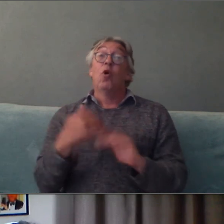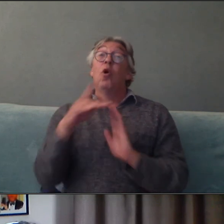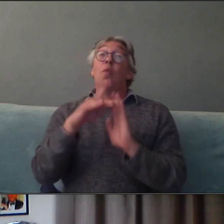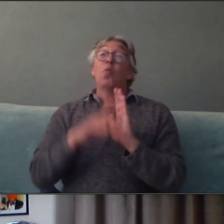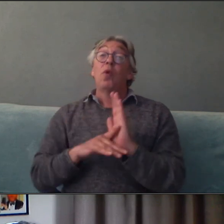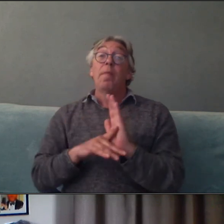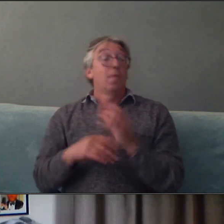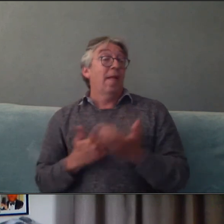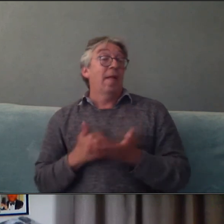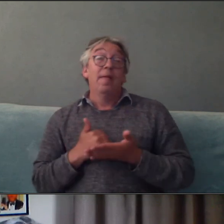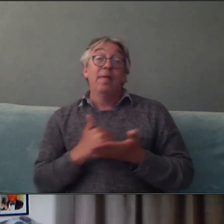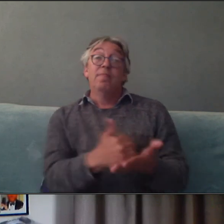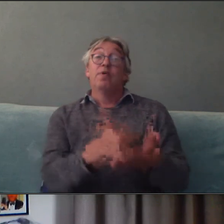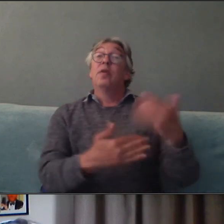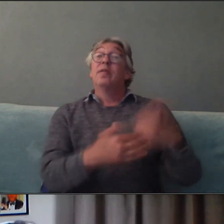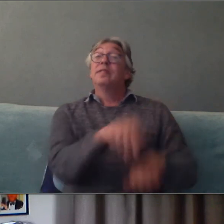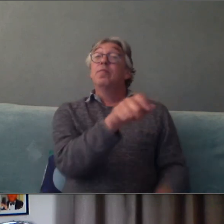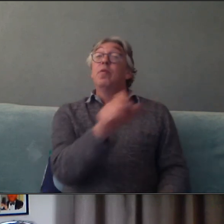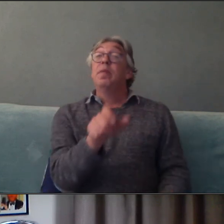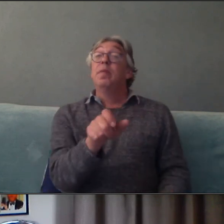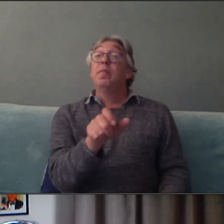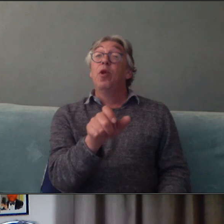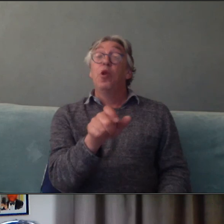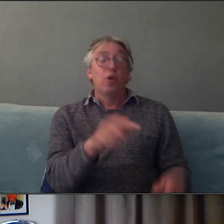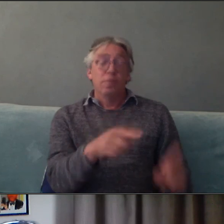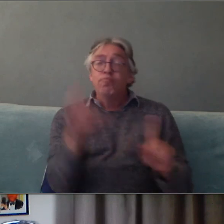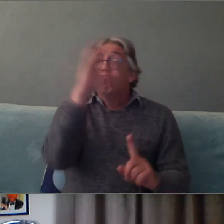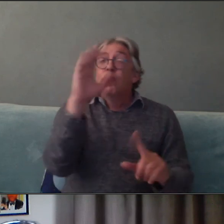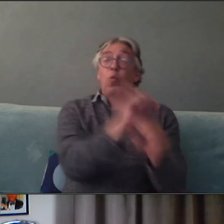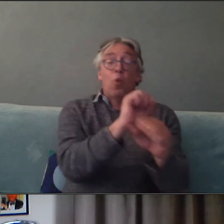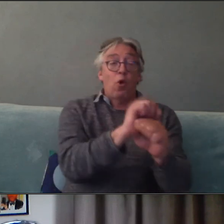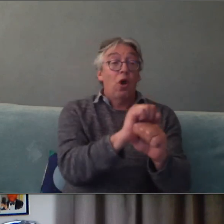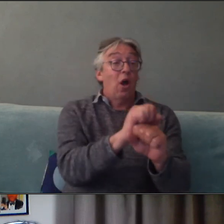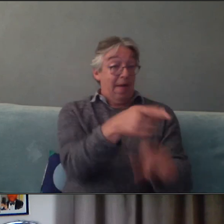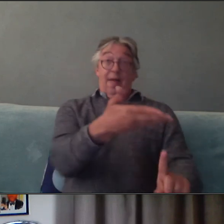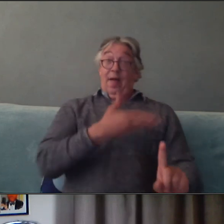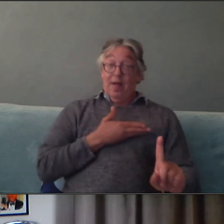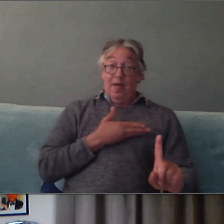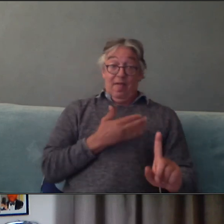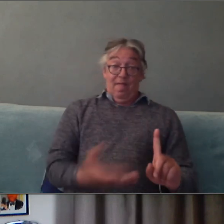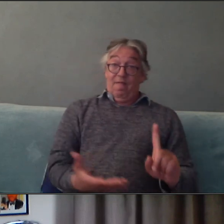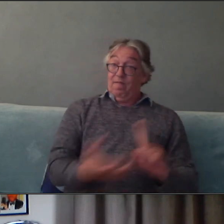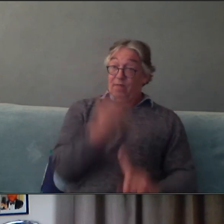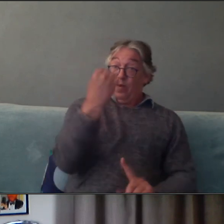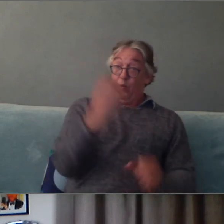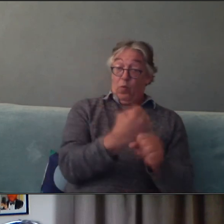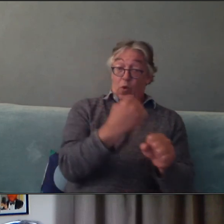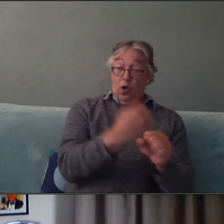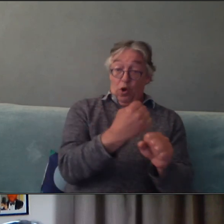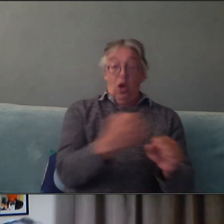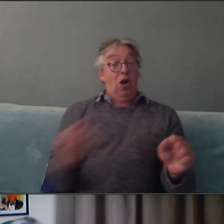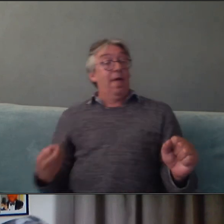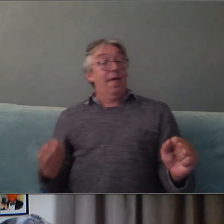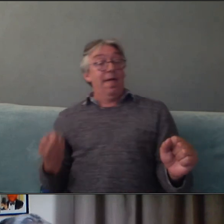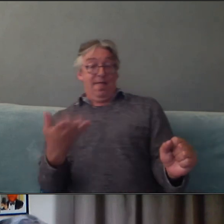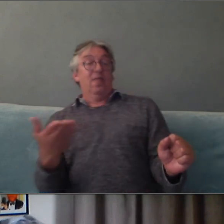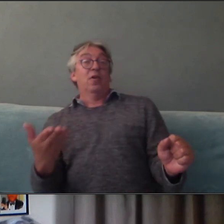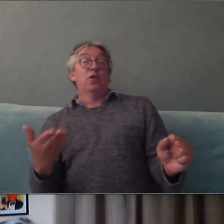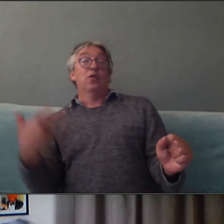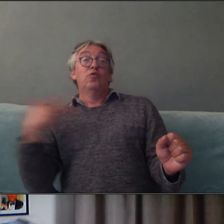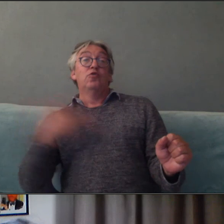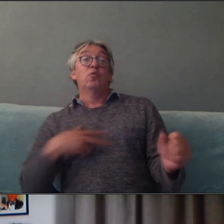and receive support during their employment. We have programs that provide social assistance